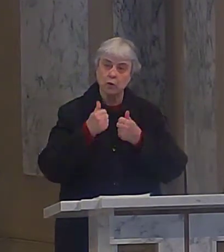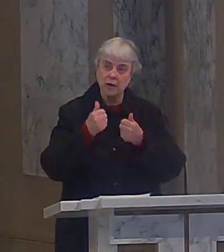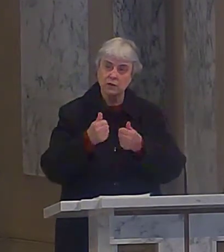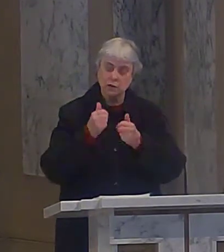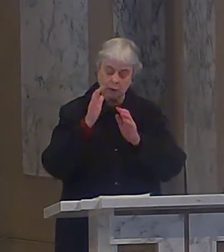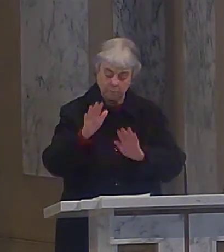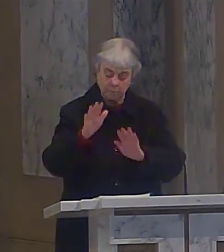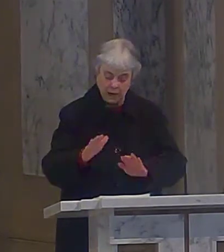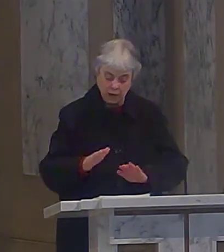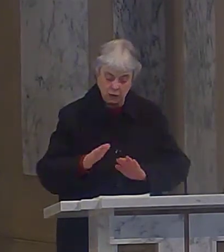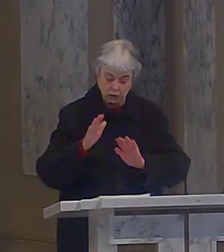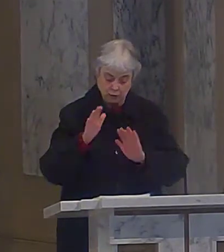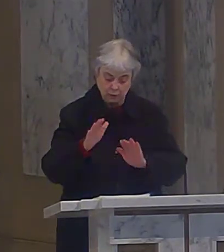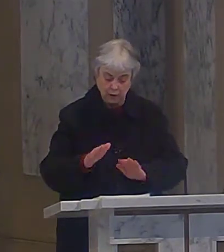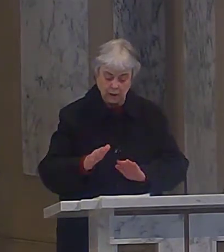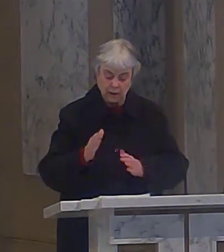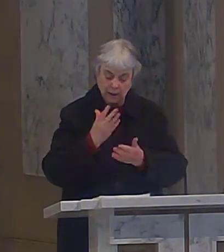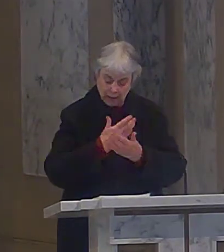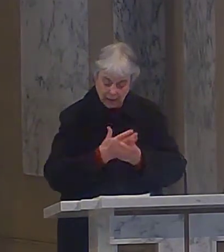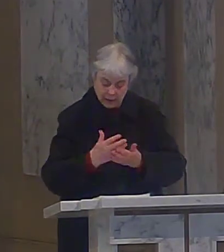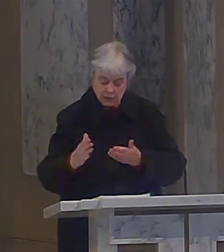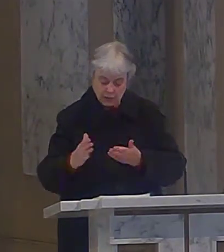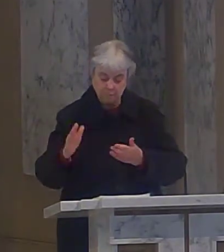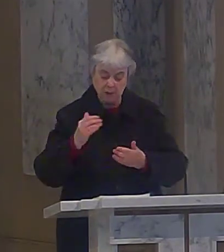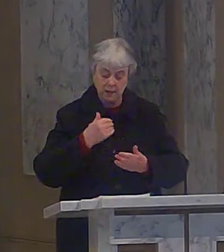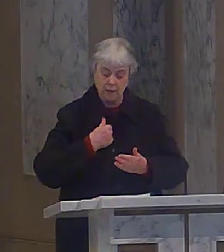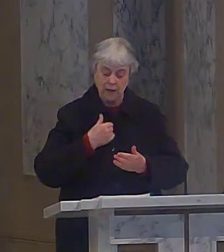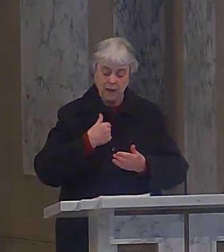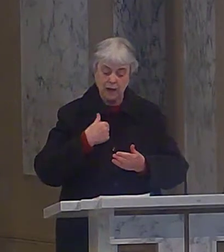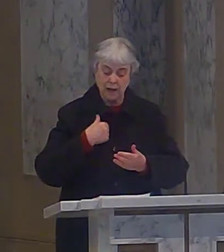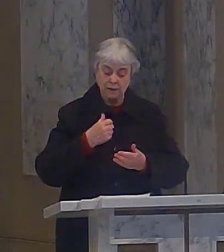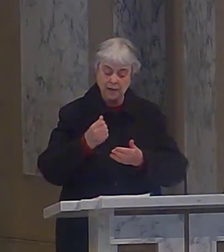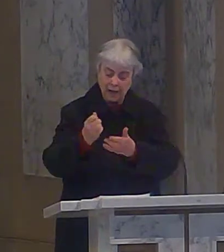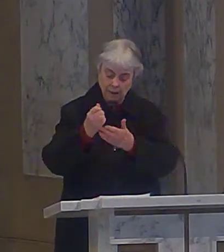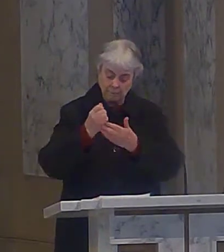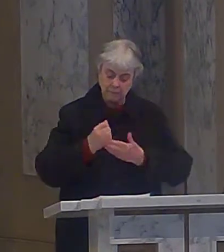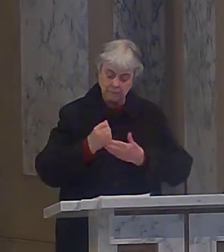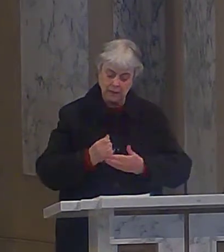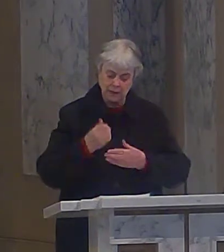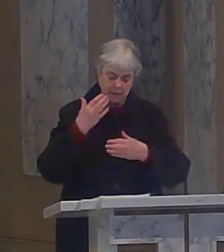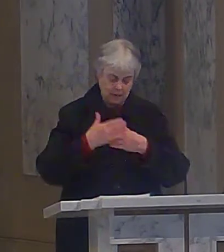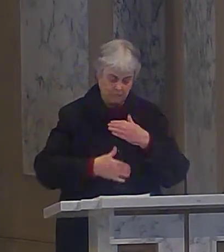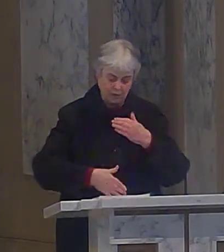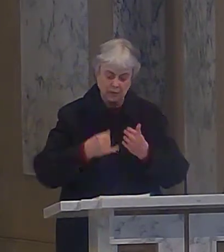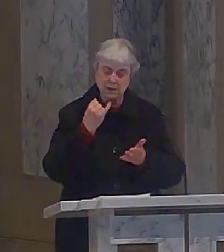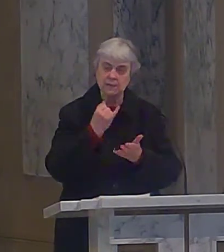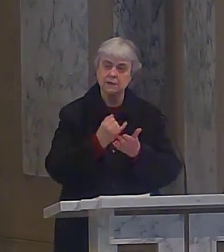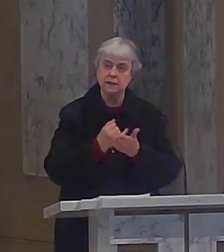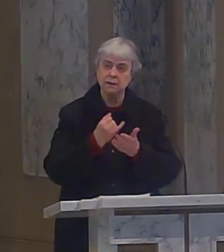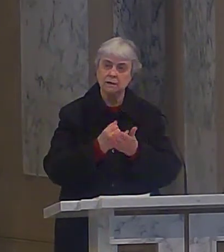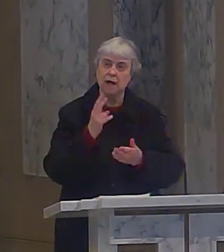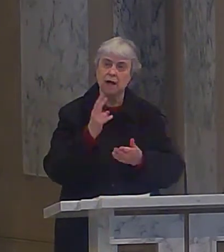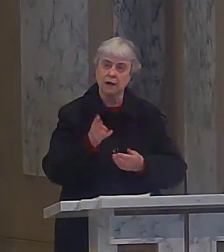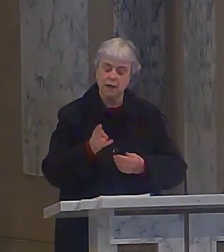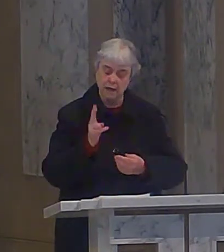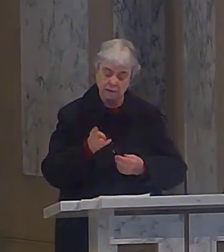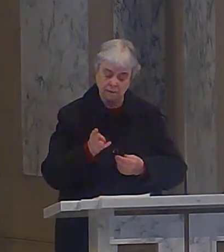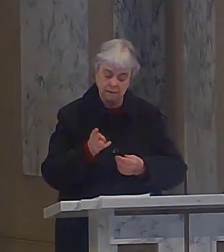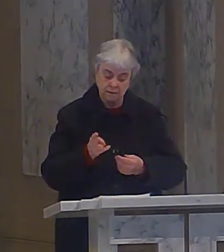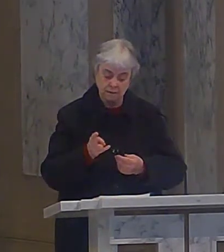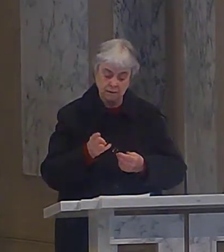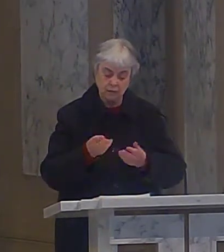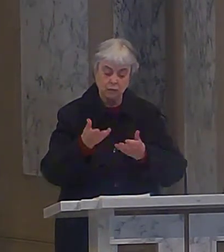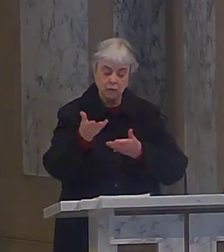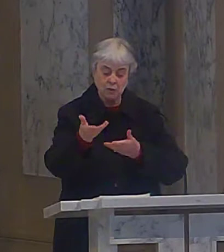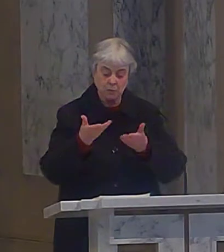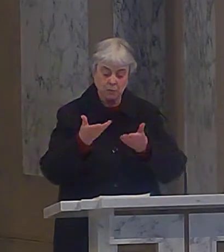great compassion cleanse me and help me never sin again